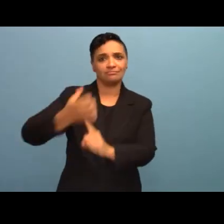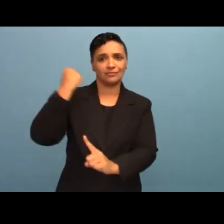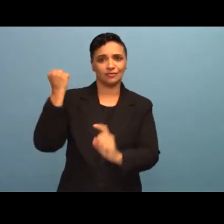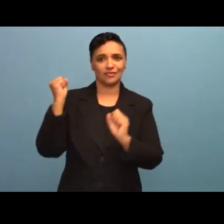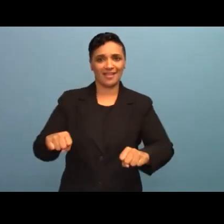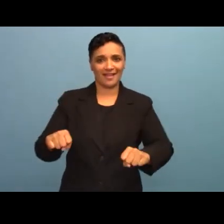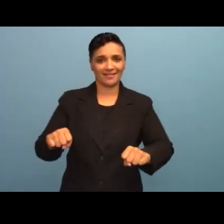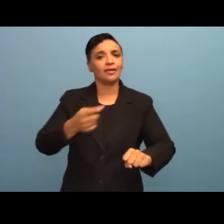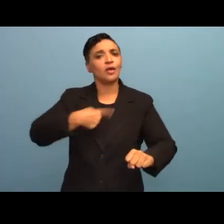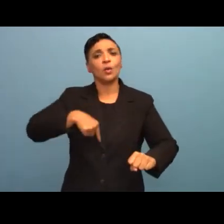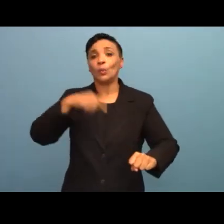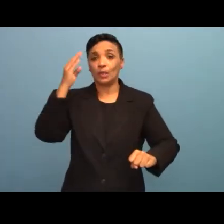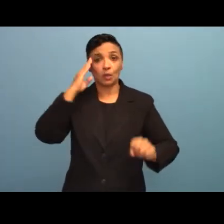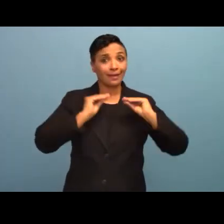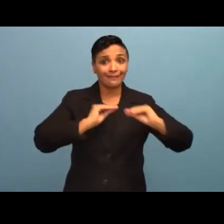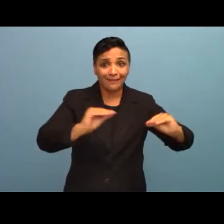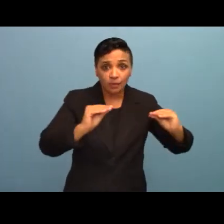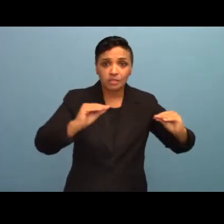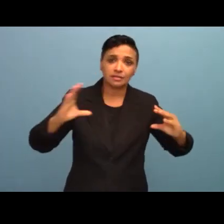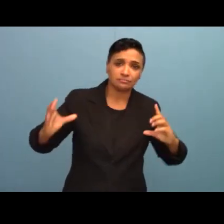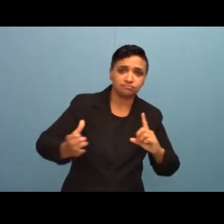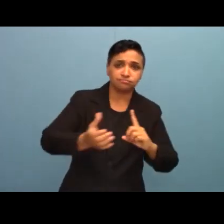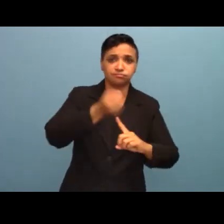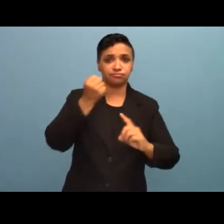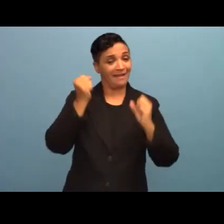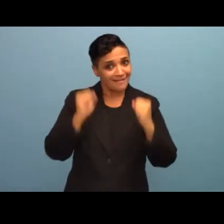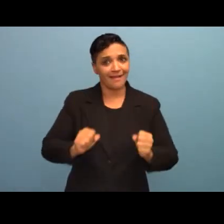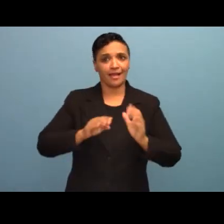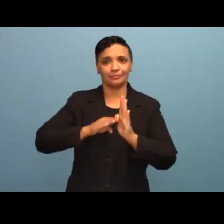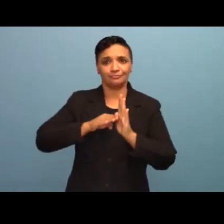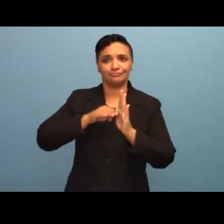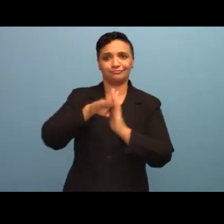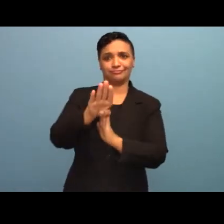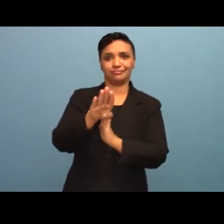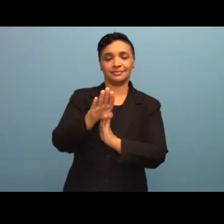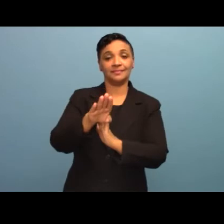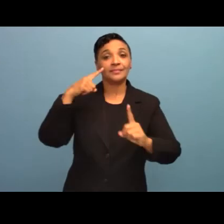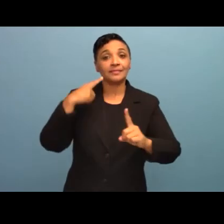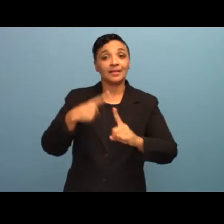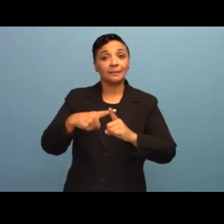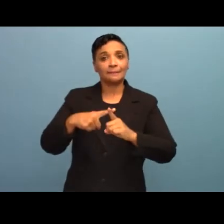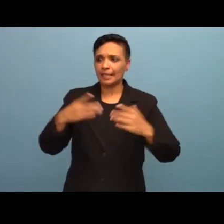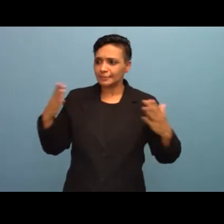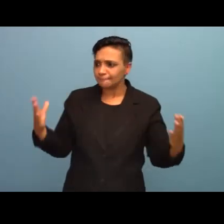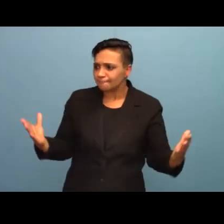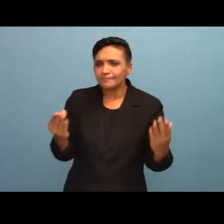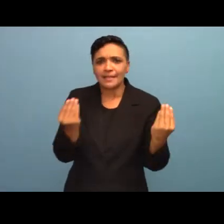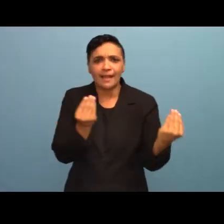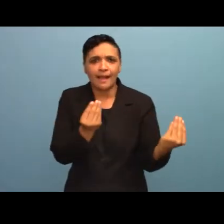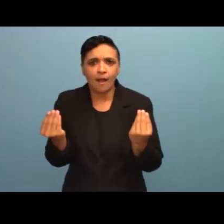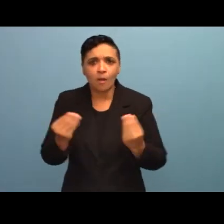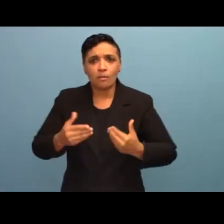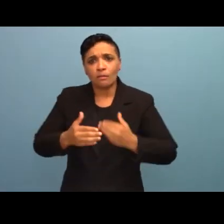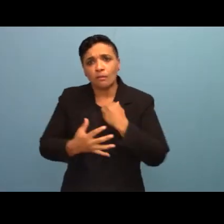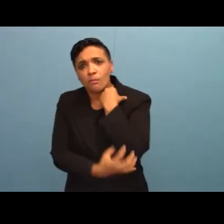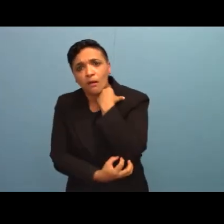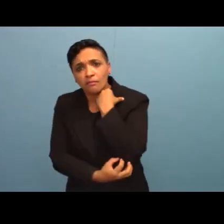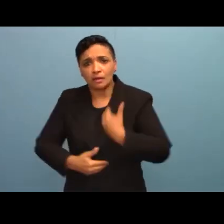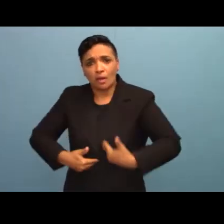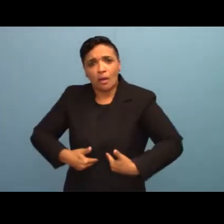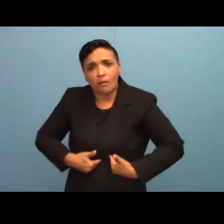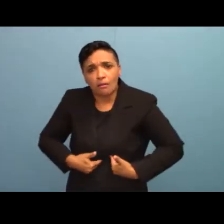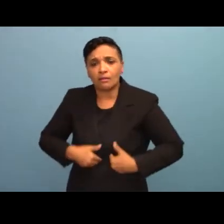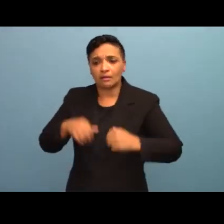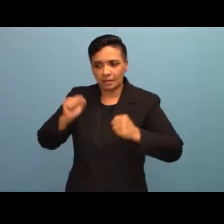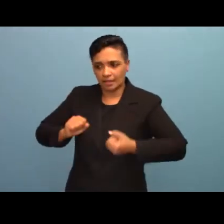crucial to development. Education can also play a catalytic role in reducing poverty and hunger and enabling work,